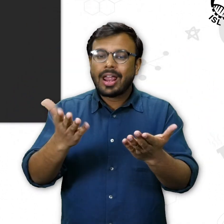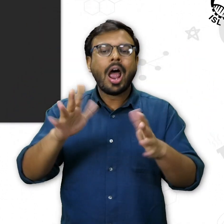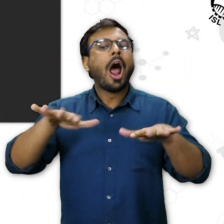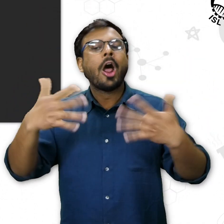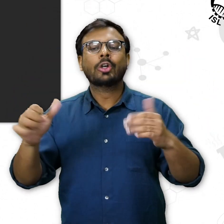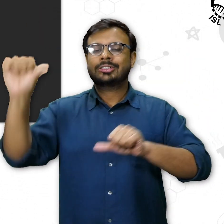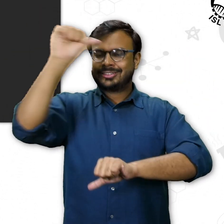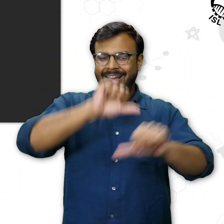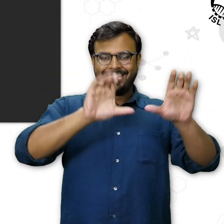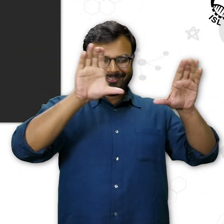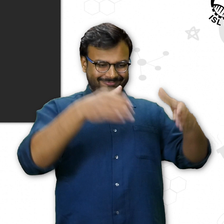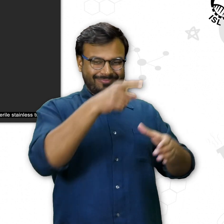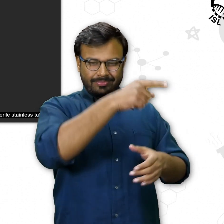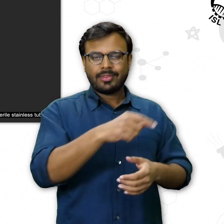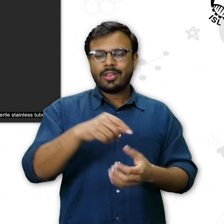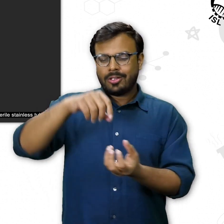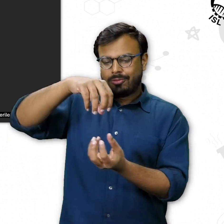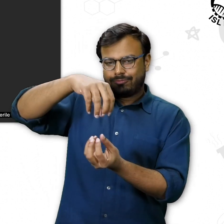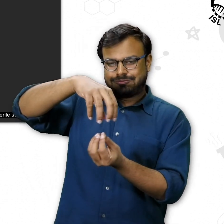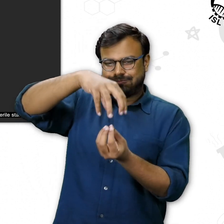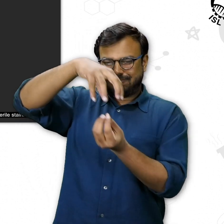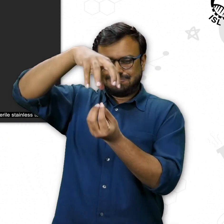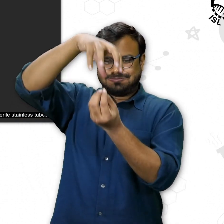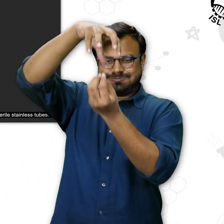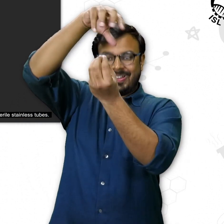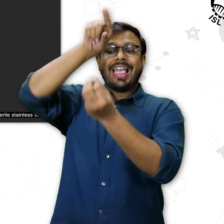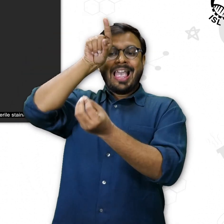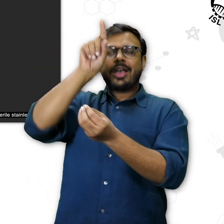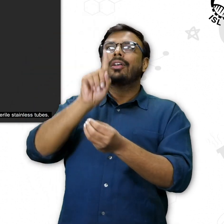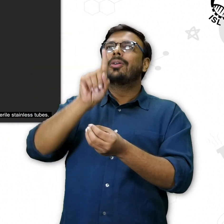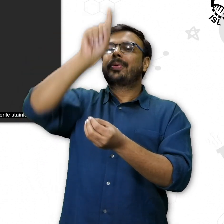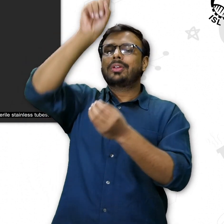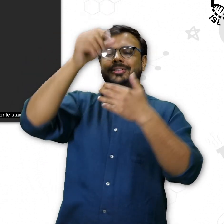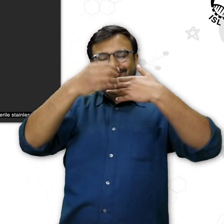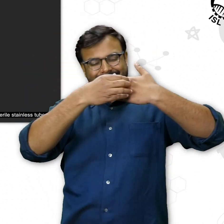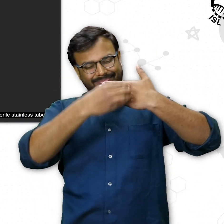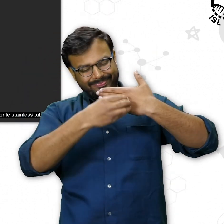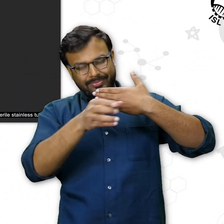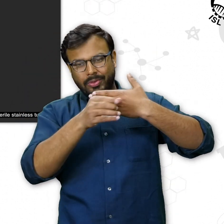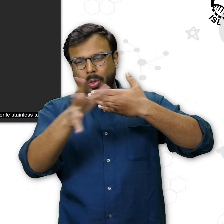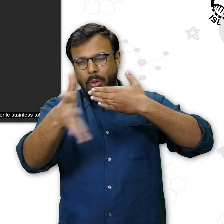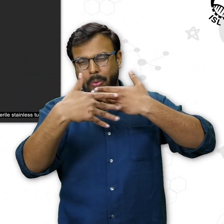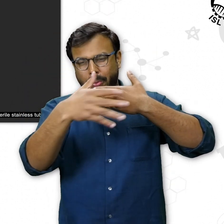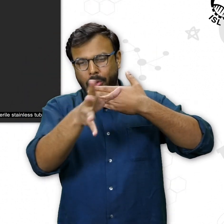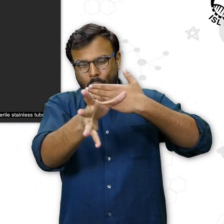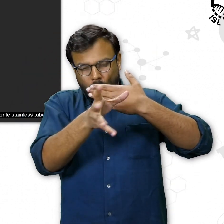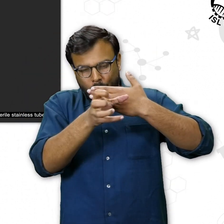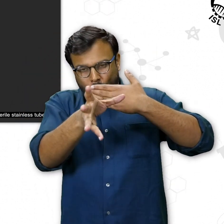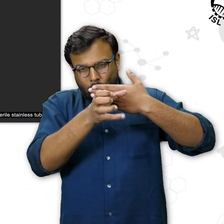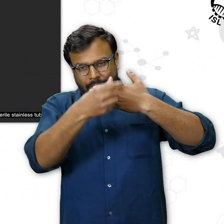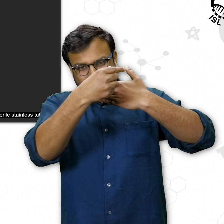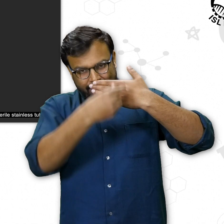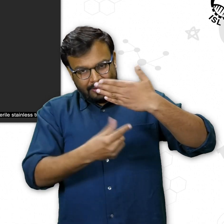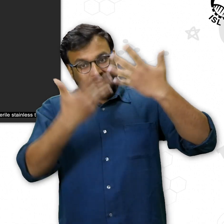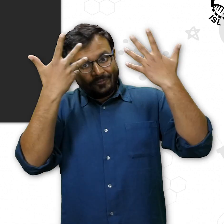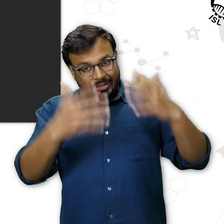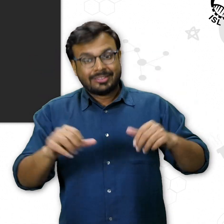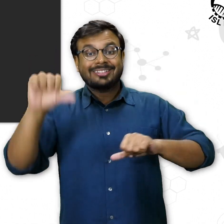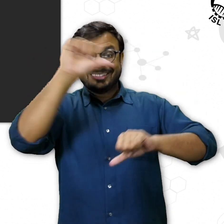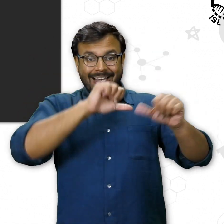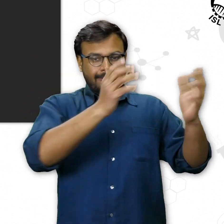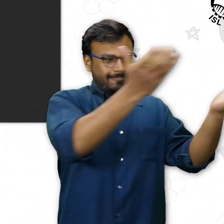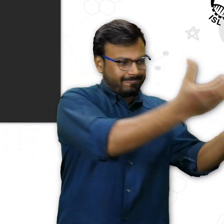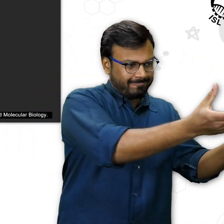cannot breathe on our own. The scientists used hot air balloons to trap air in the stratosphere into sterile stainless